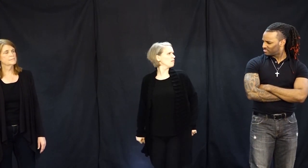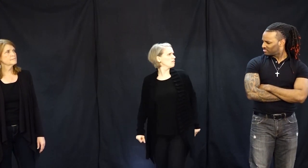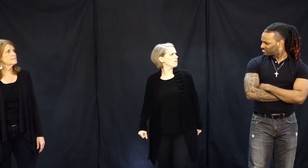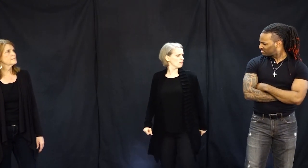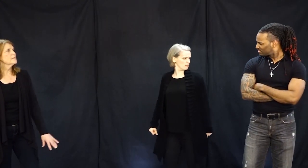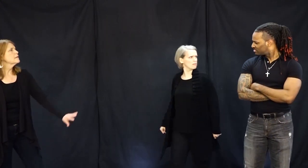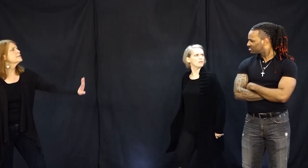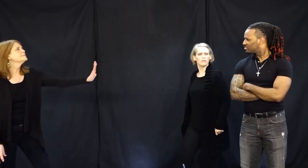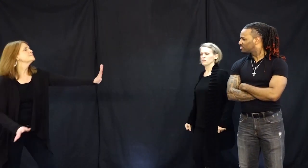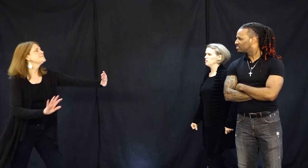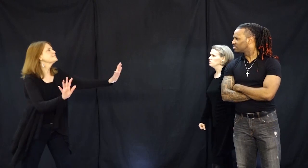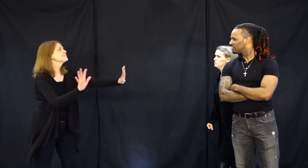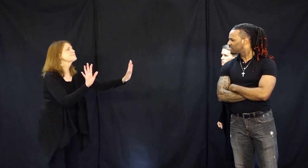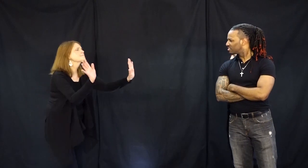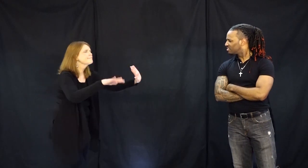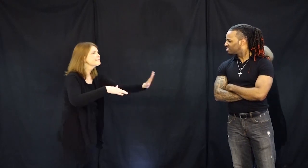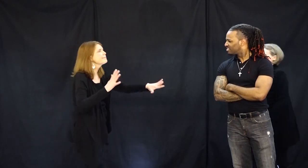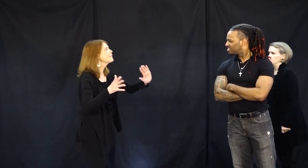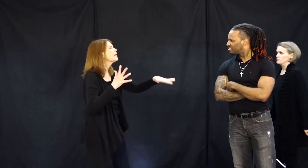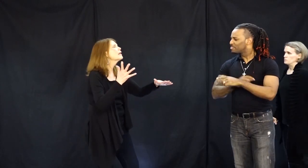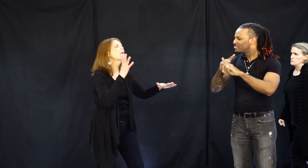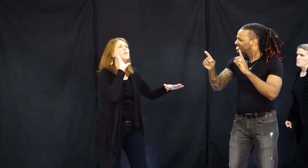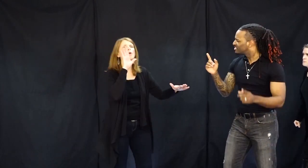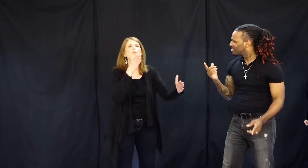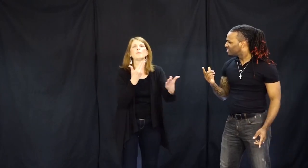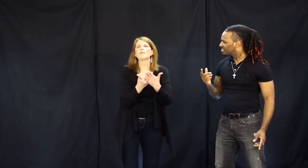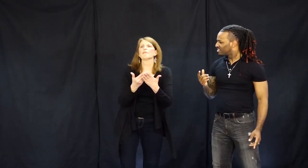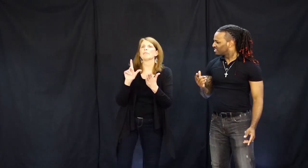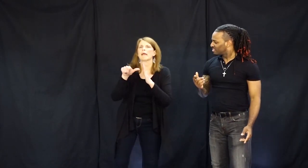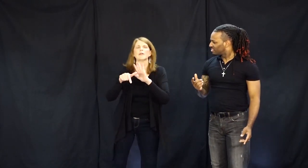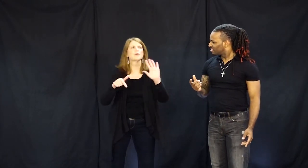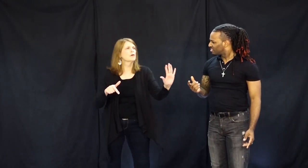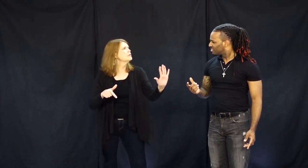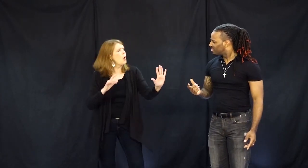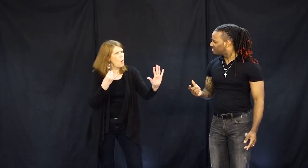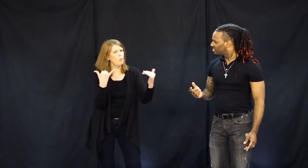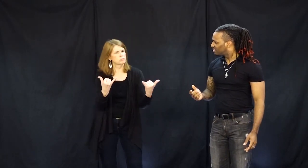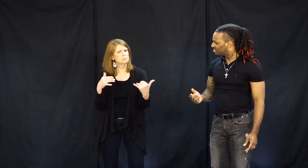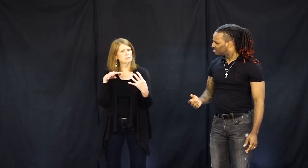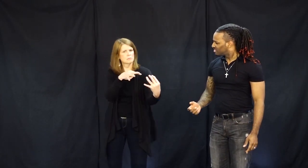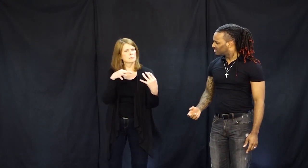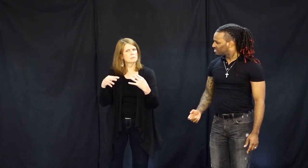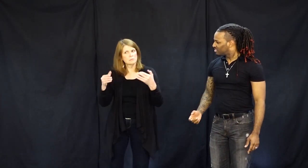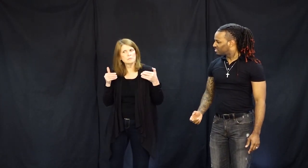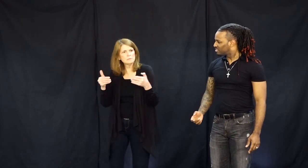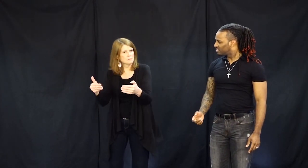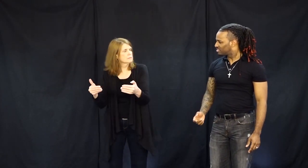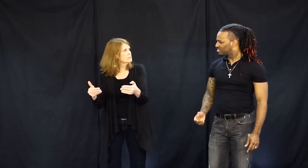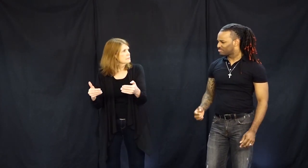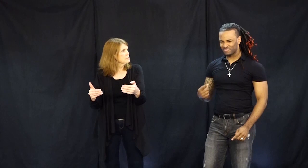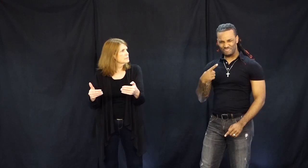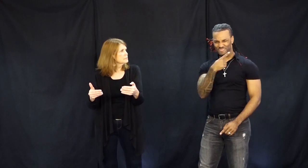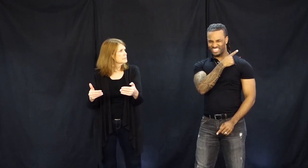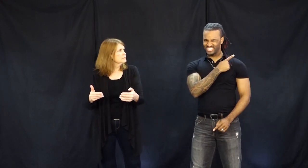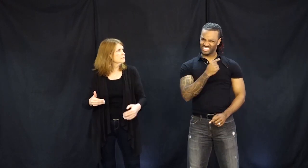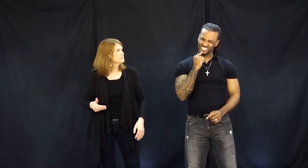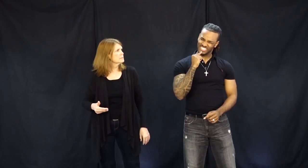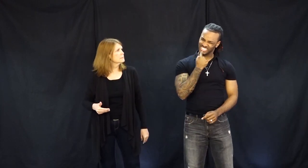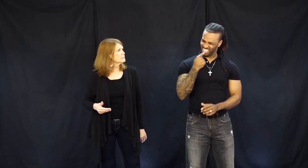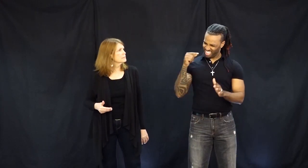Don't do a thing, history will prove him wrong. But sir, we have a war to fight, let's move along. Strong words from Lee, someone ought to hold